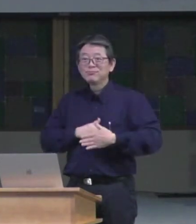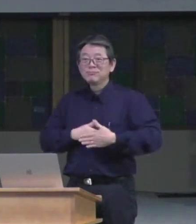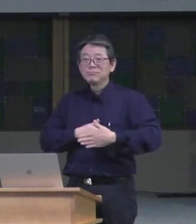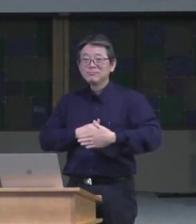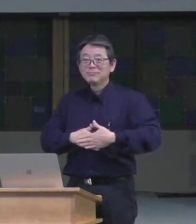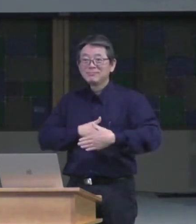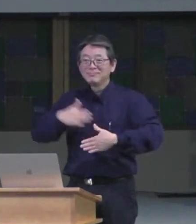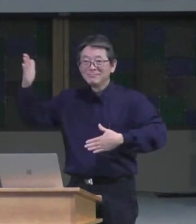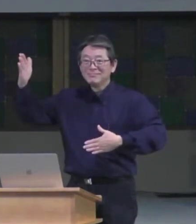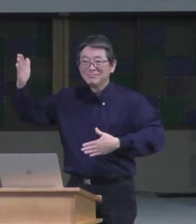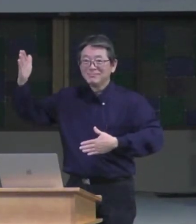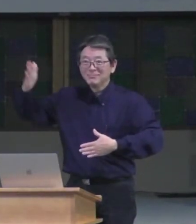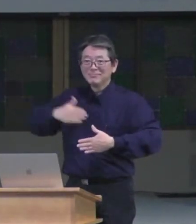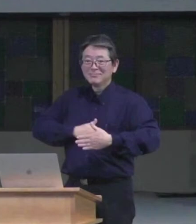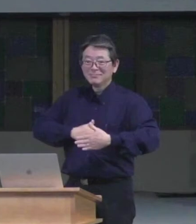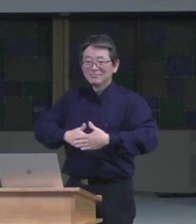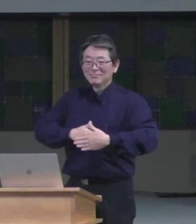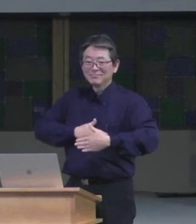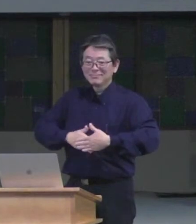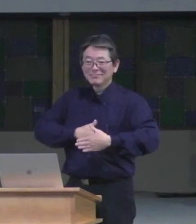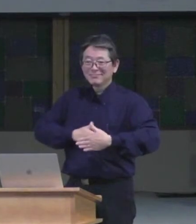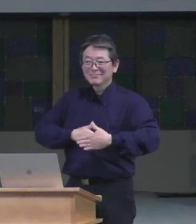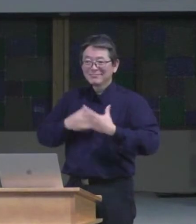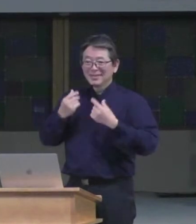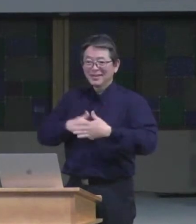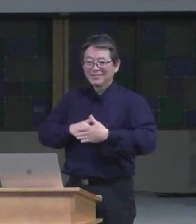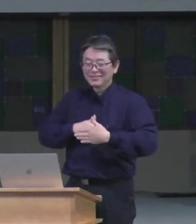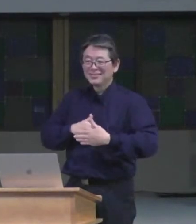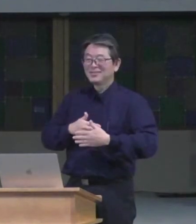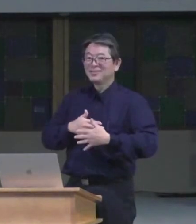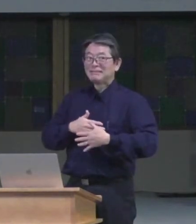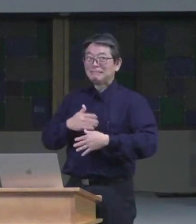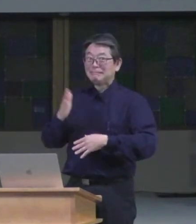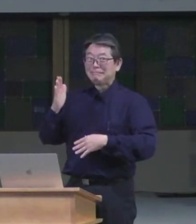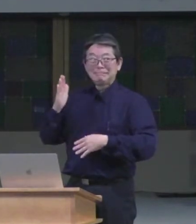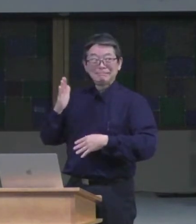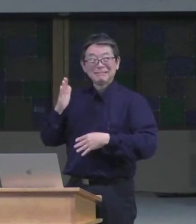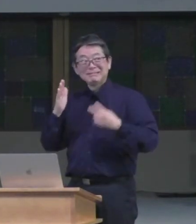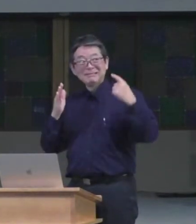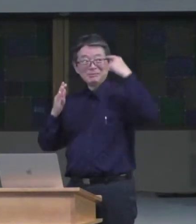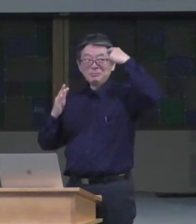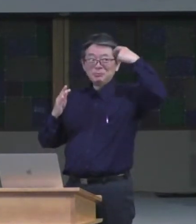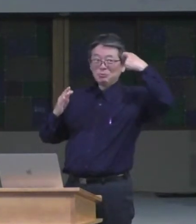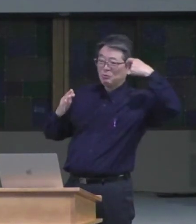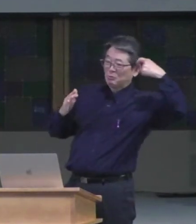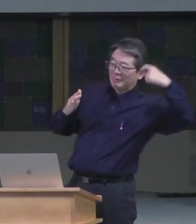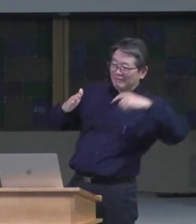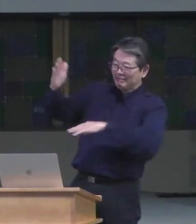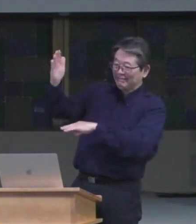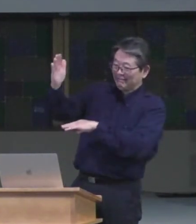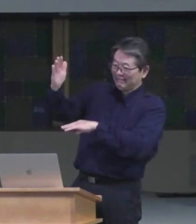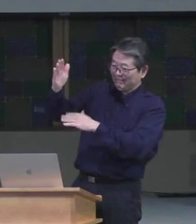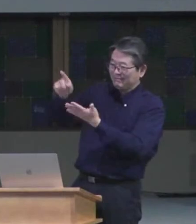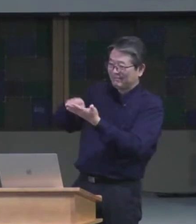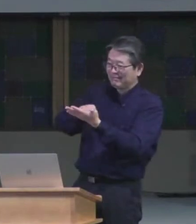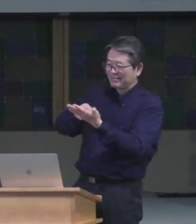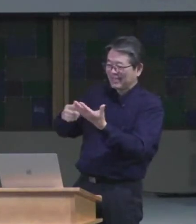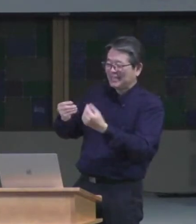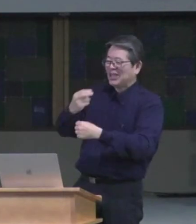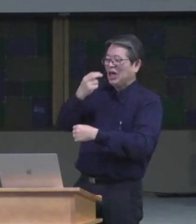going to come? My heart was like, I'm preaching, but I'm kind of also watching, and, preach, watch, and it's just kind of, my attention